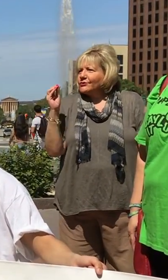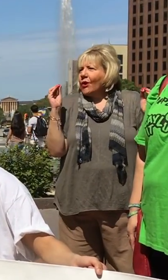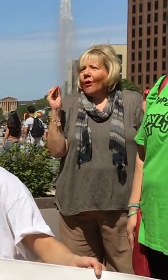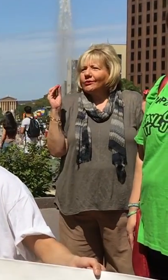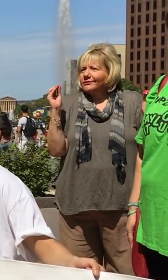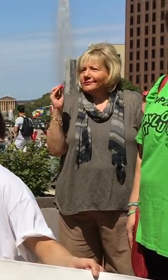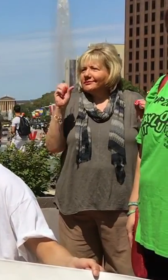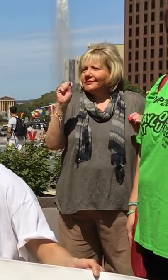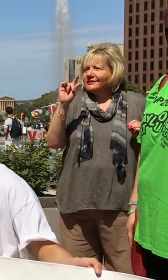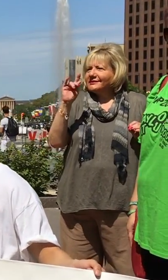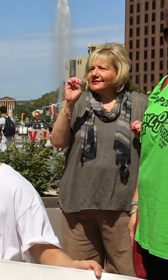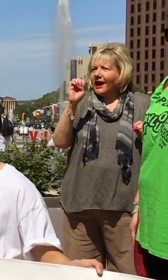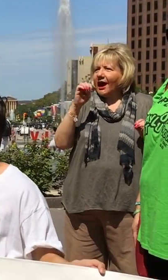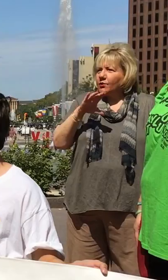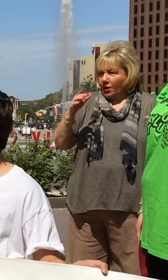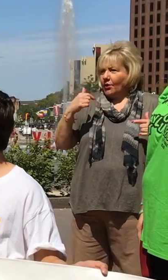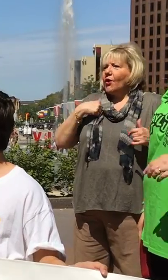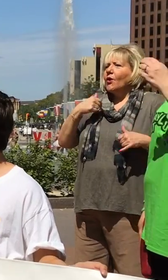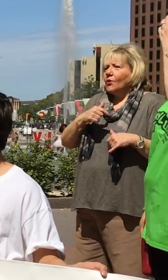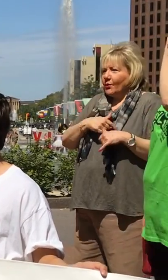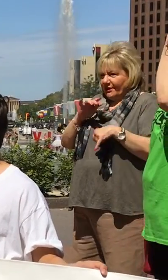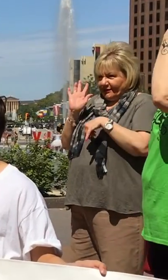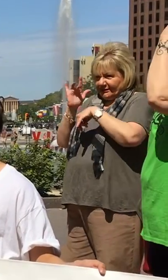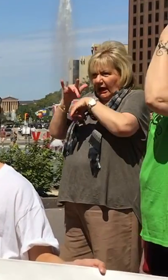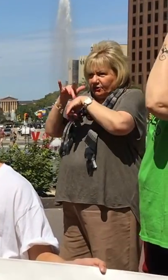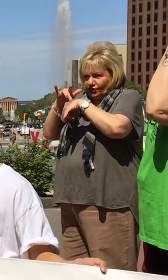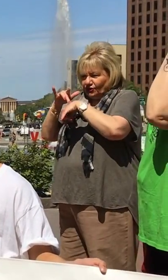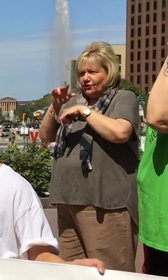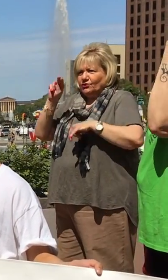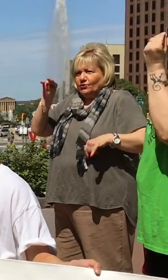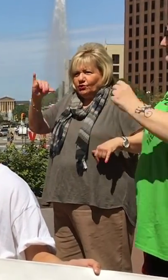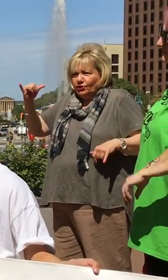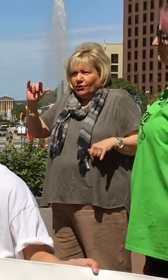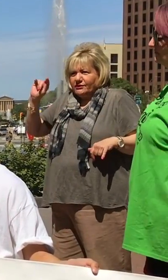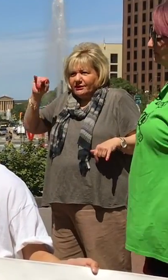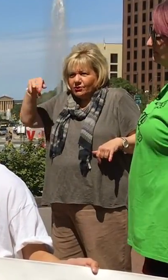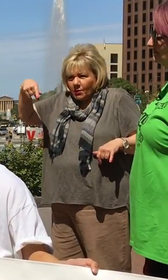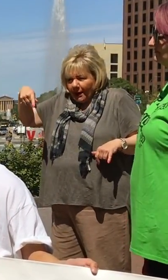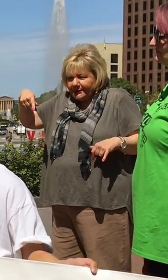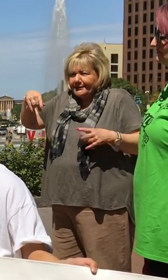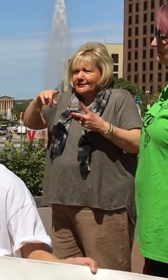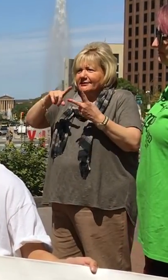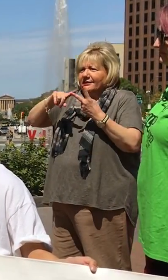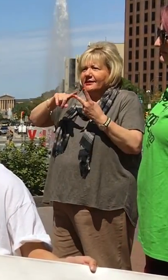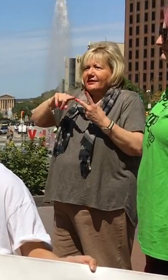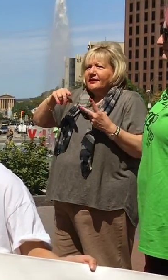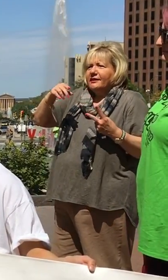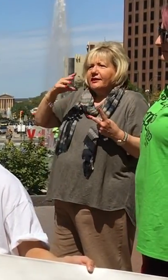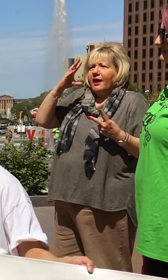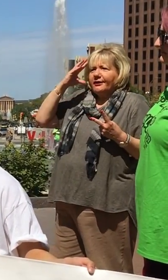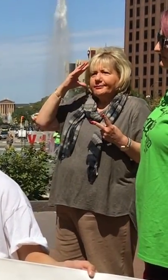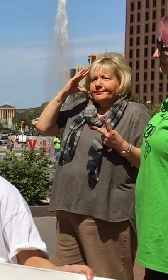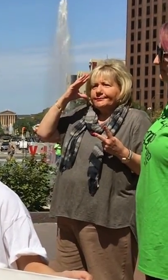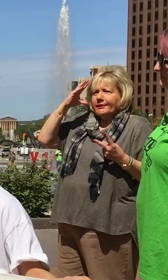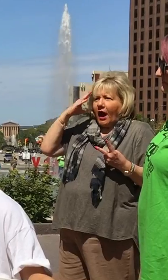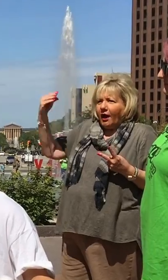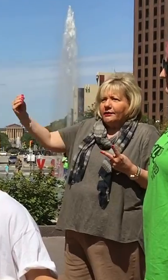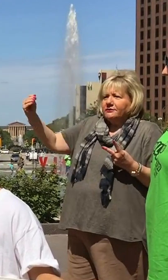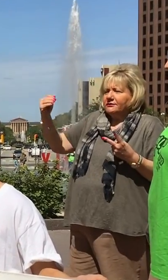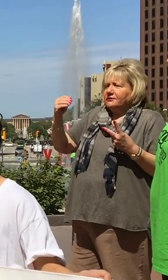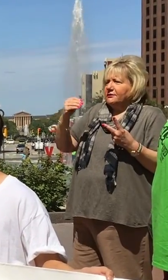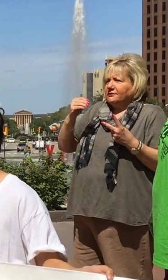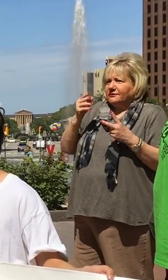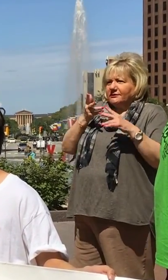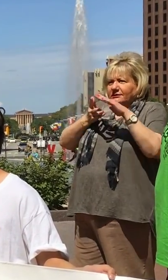over the Jersey Turnpike. We've walked not across it, but over it. We've walked in front of the Holland Tunnel and all